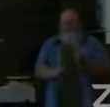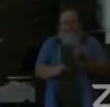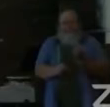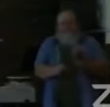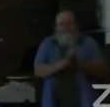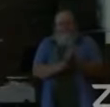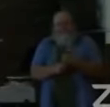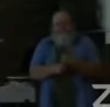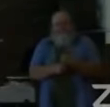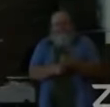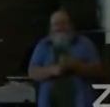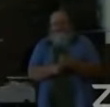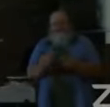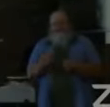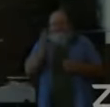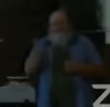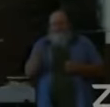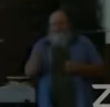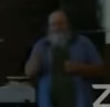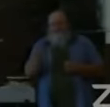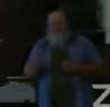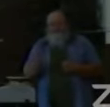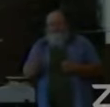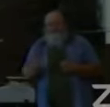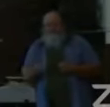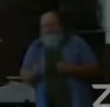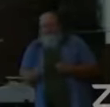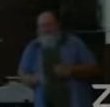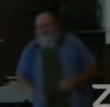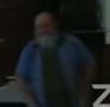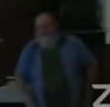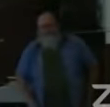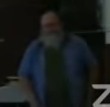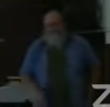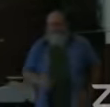character? Character is the quality of doing the right thing when no one's looking.